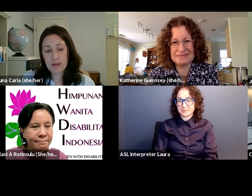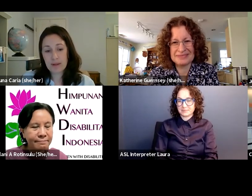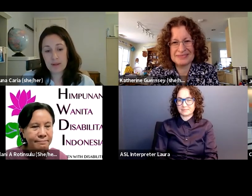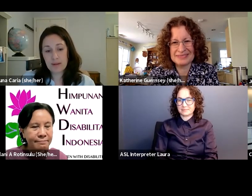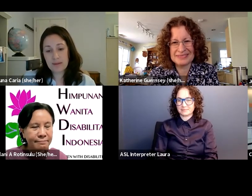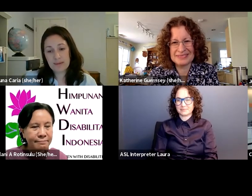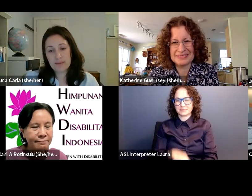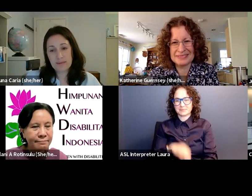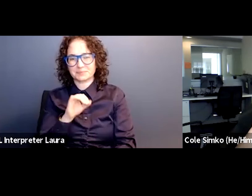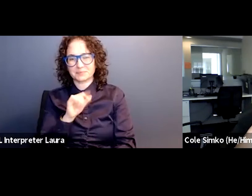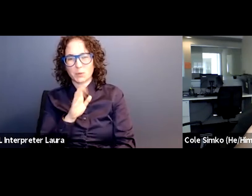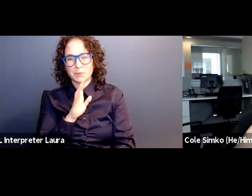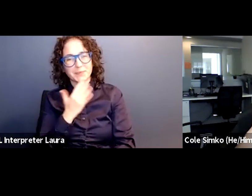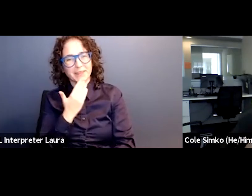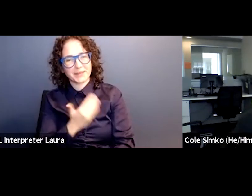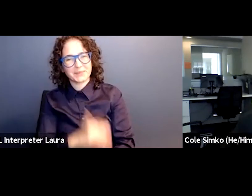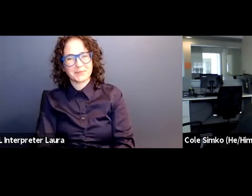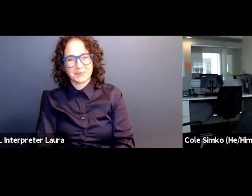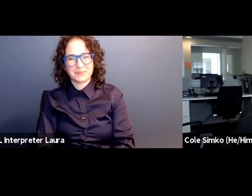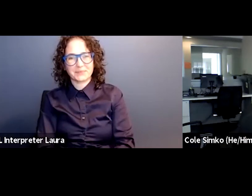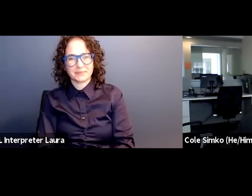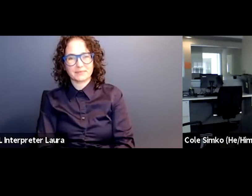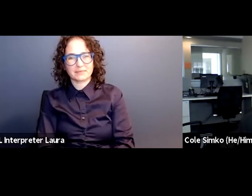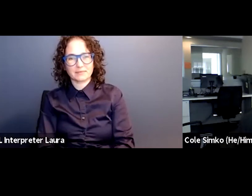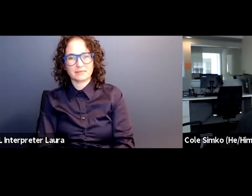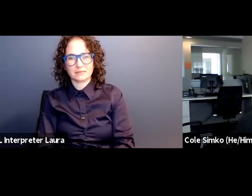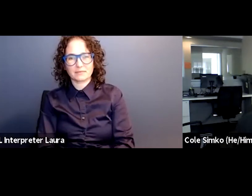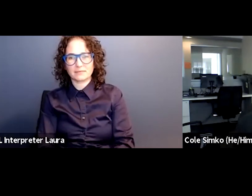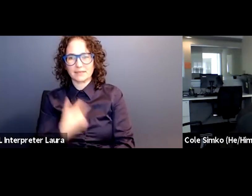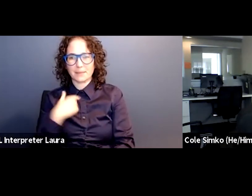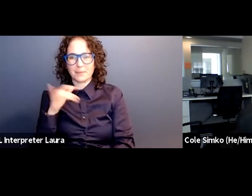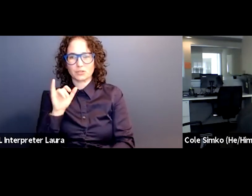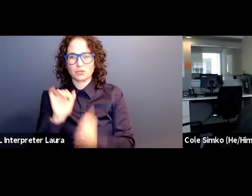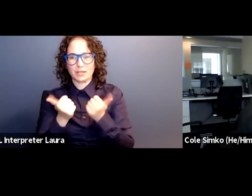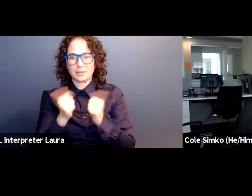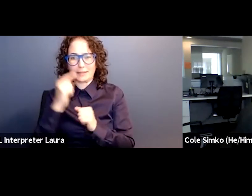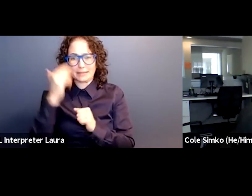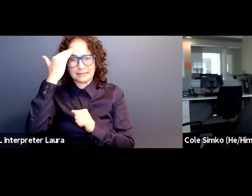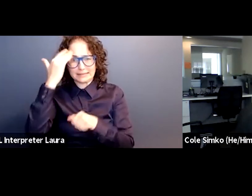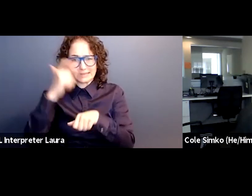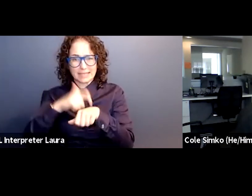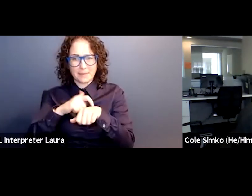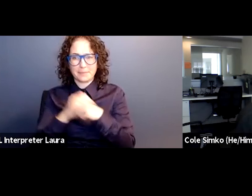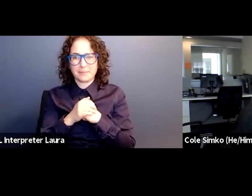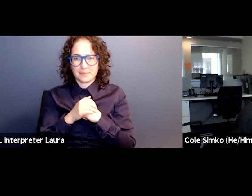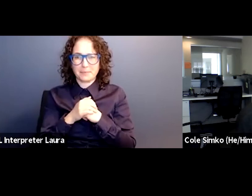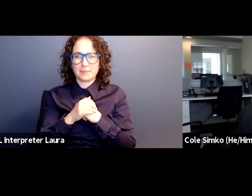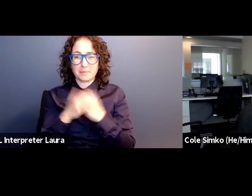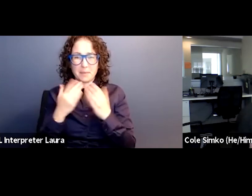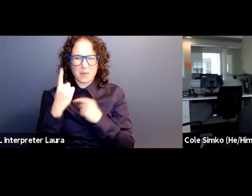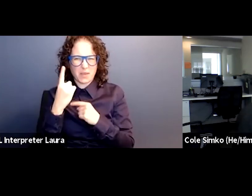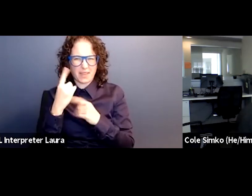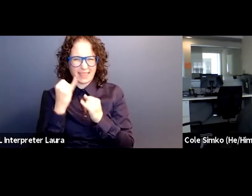Thank you, Shauna. And then I know I'm also trying to be very cognizant of time. One maybe